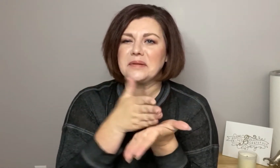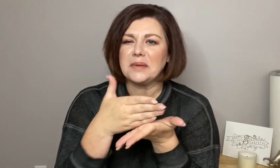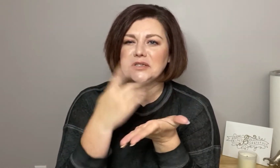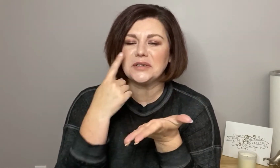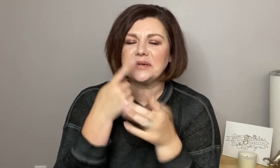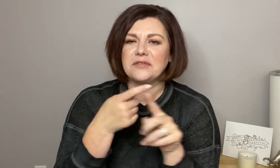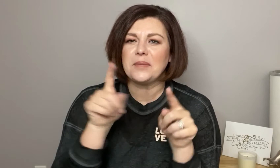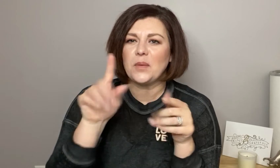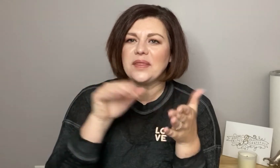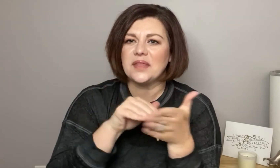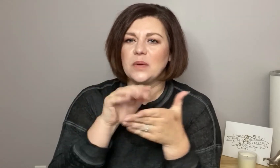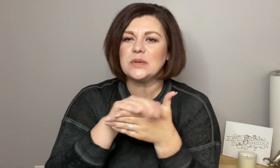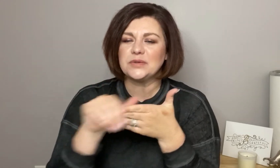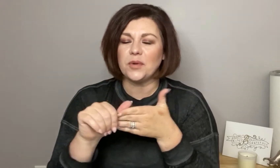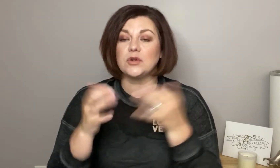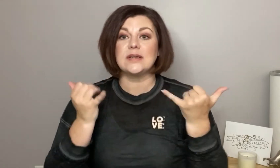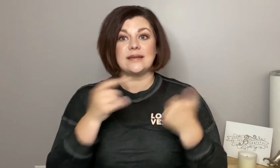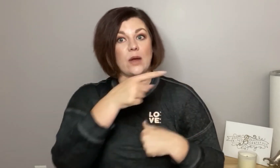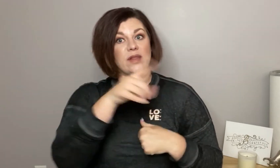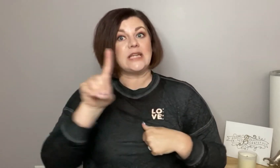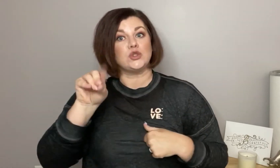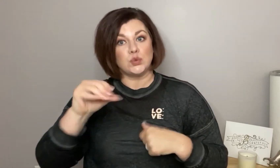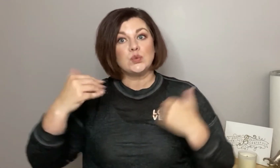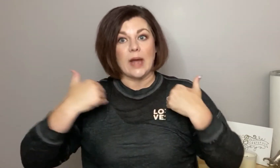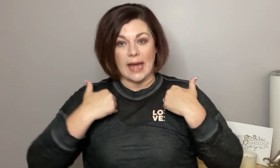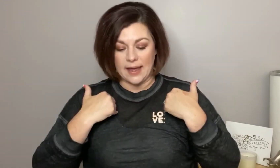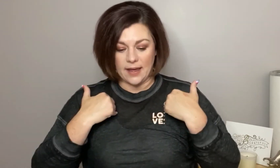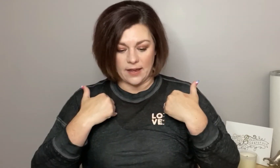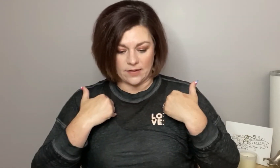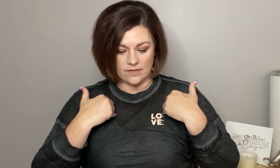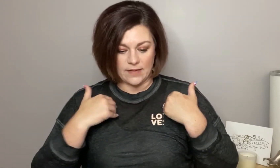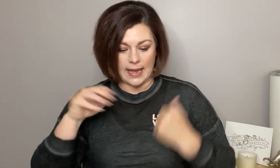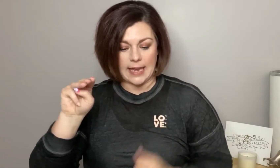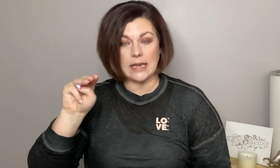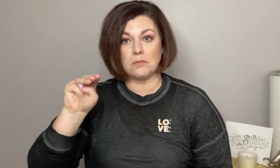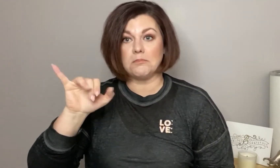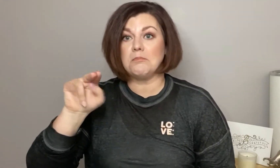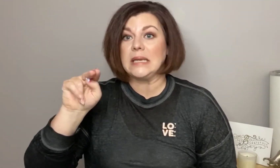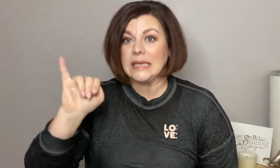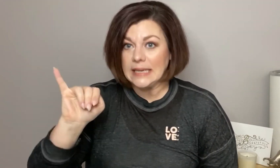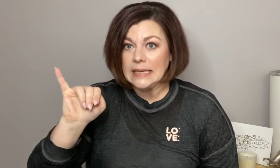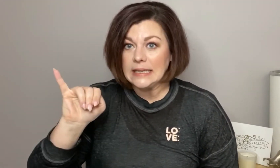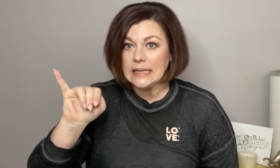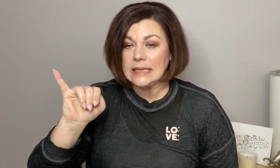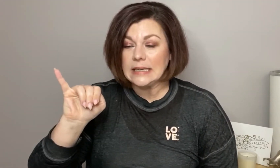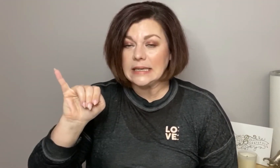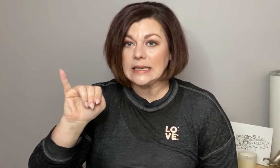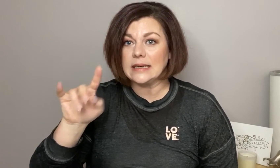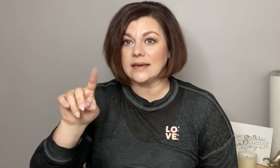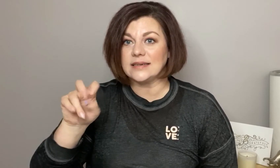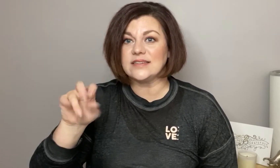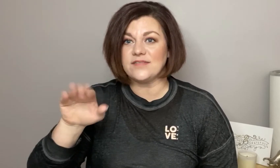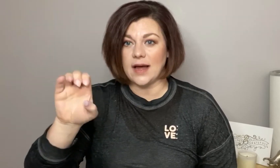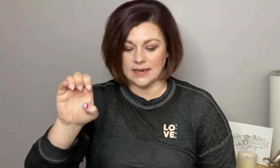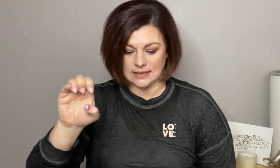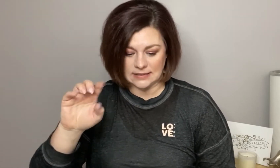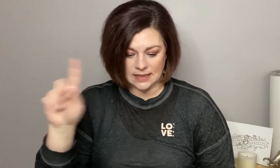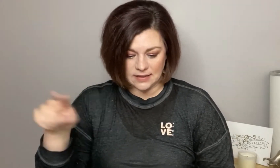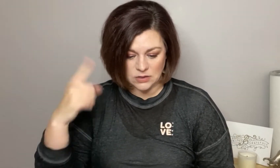that's a lot of the budget. It's a lot of the 1,000. So now they do have a mini option available